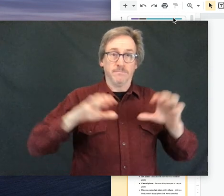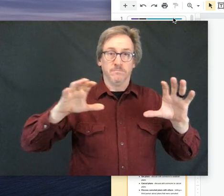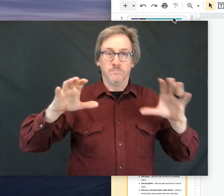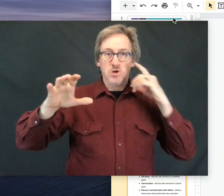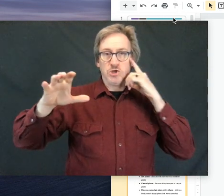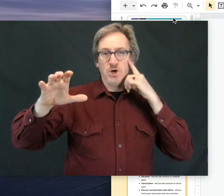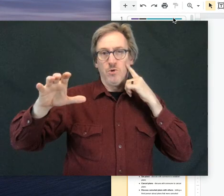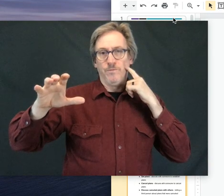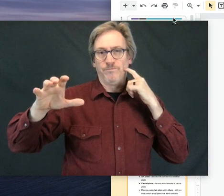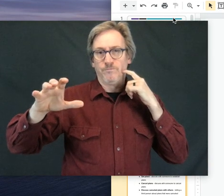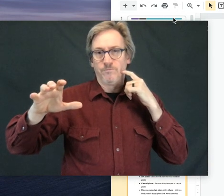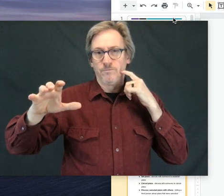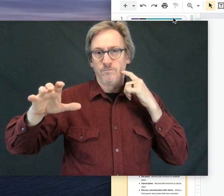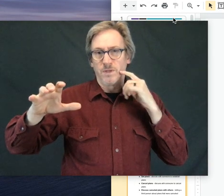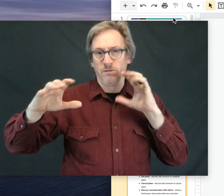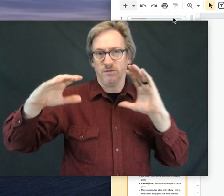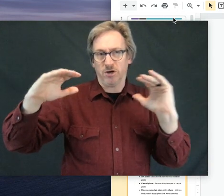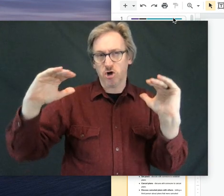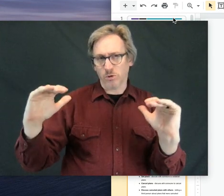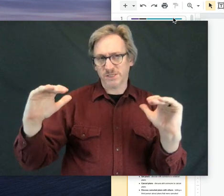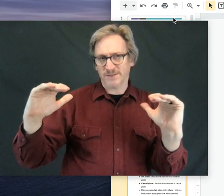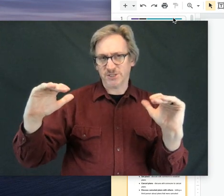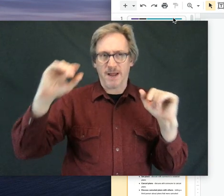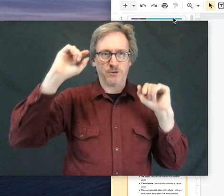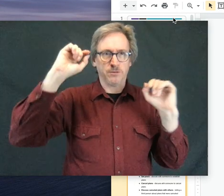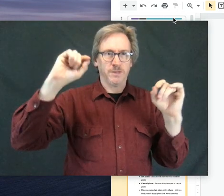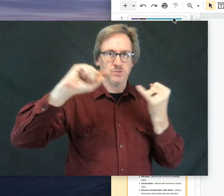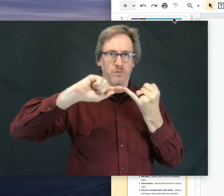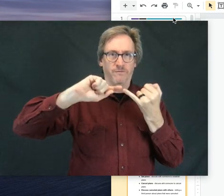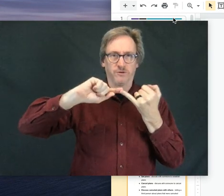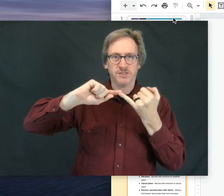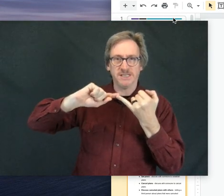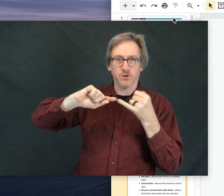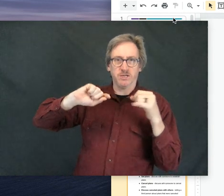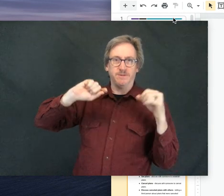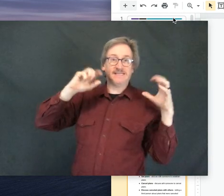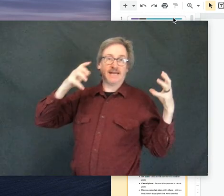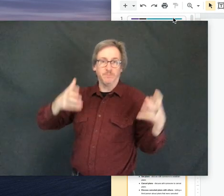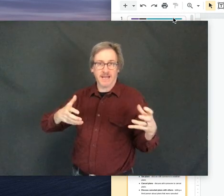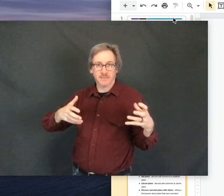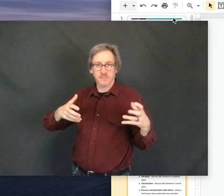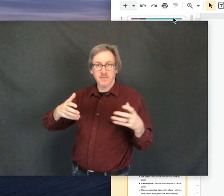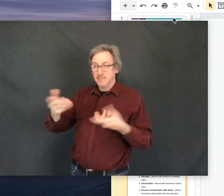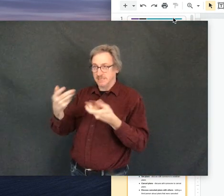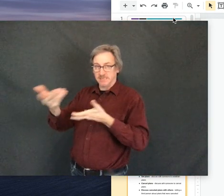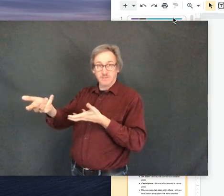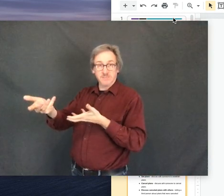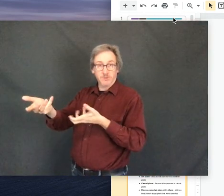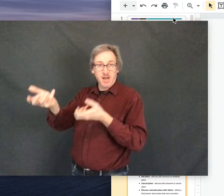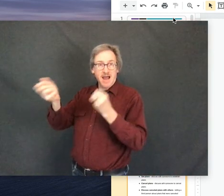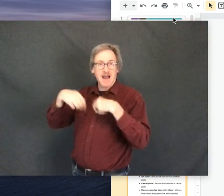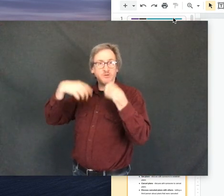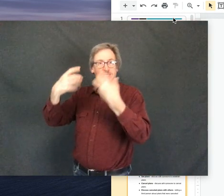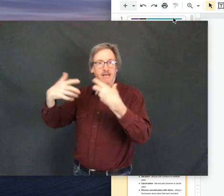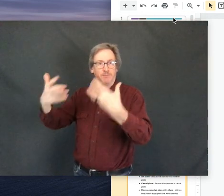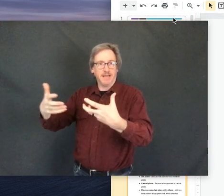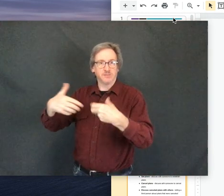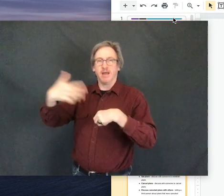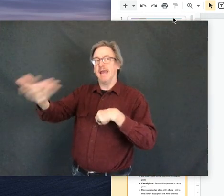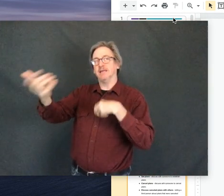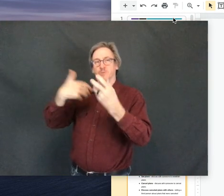Okay, so the goals of this chapter is the first is going to be setting plans, discussing with someone, how do we